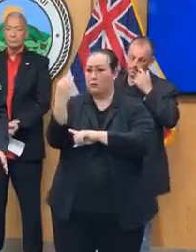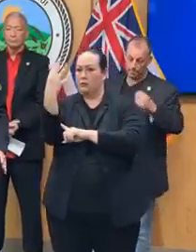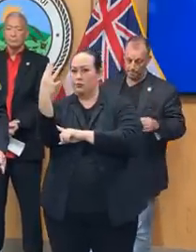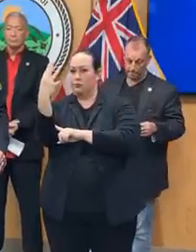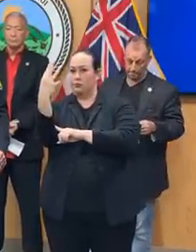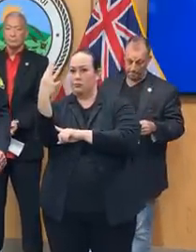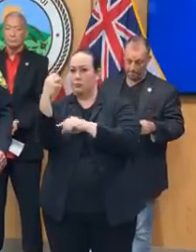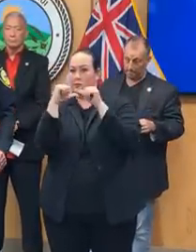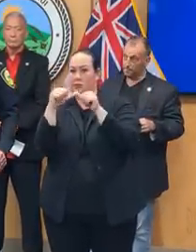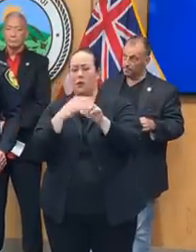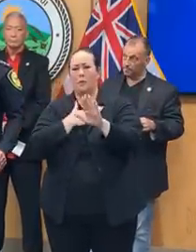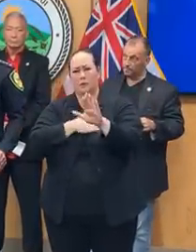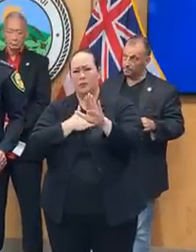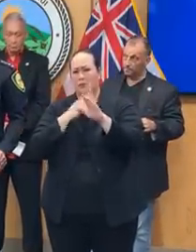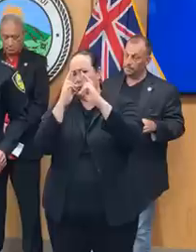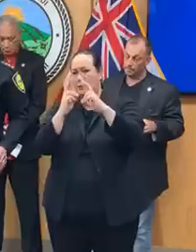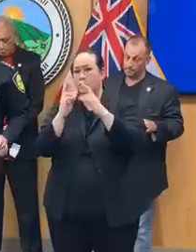Please.